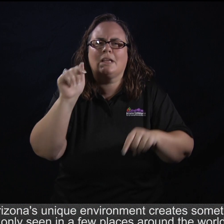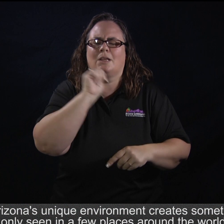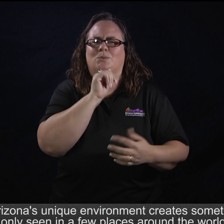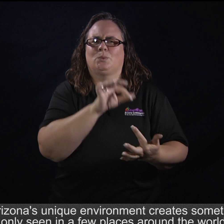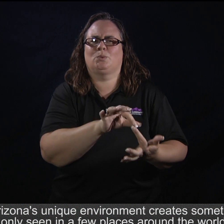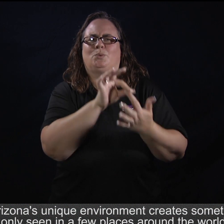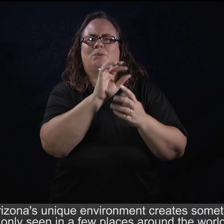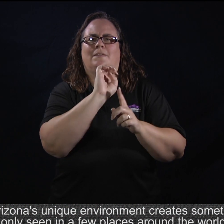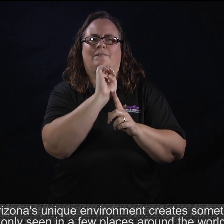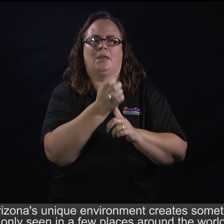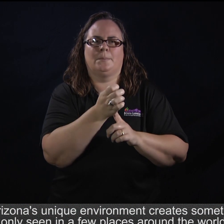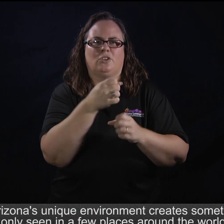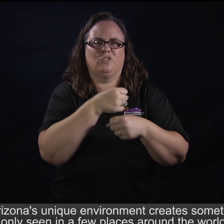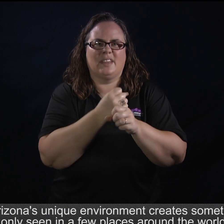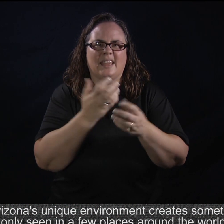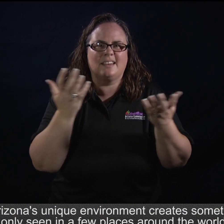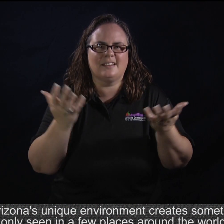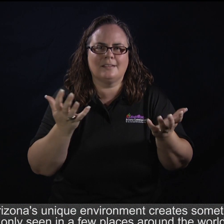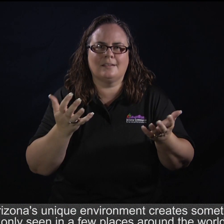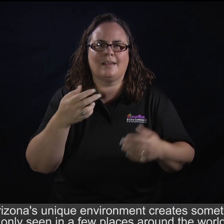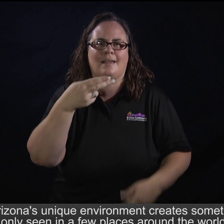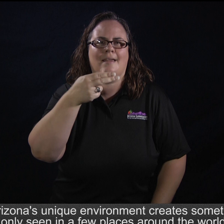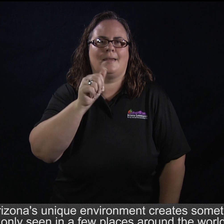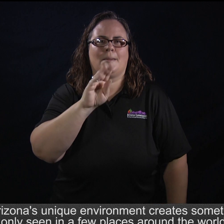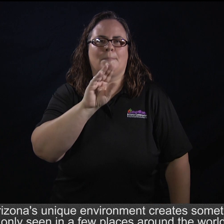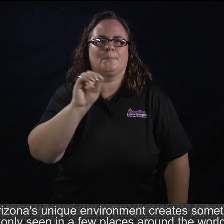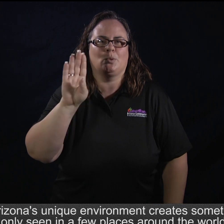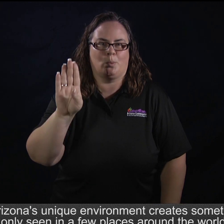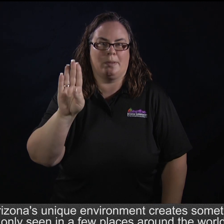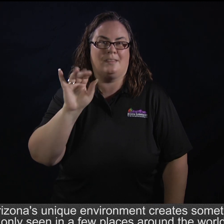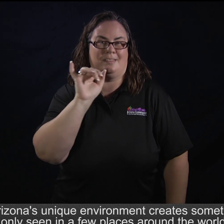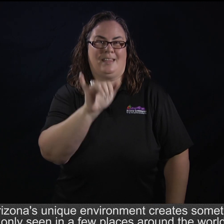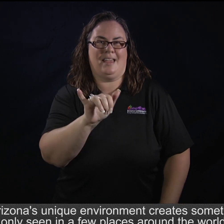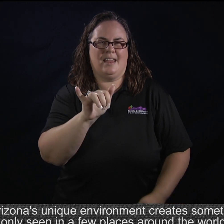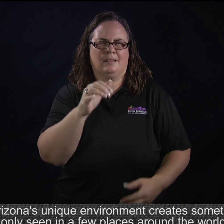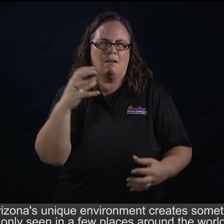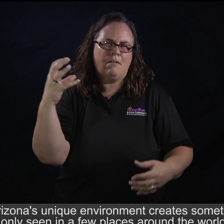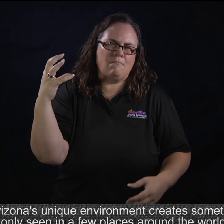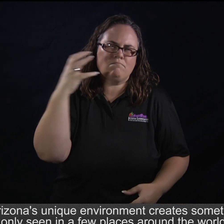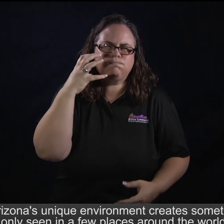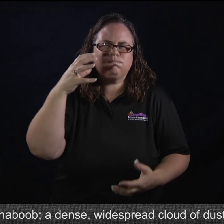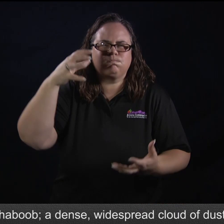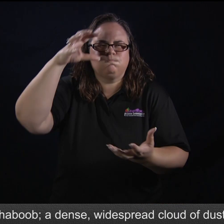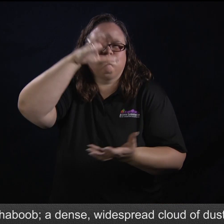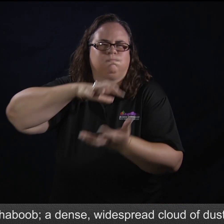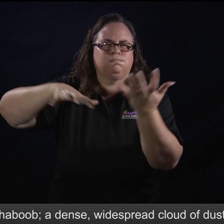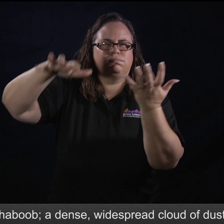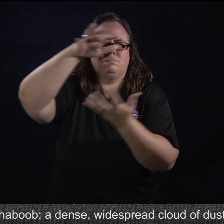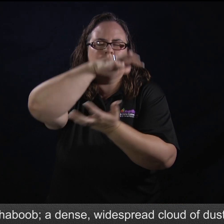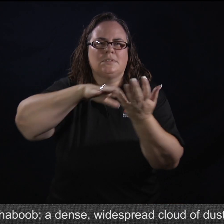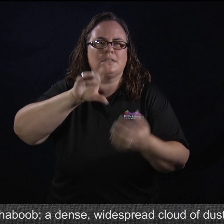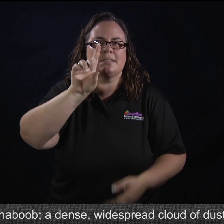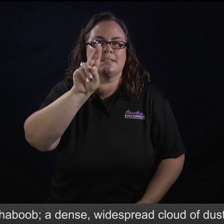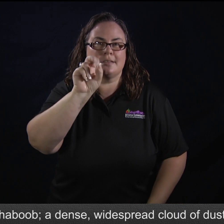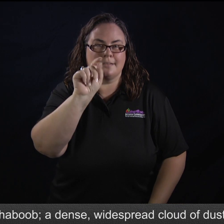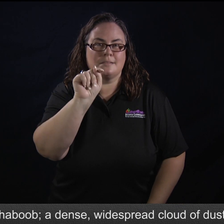Arizona's unique environment creates something that is only seen in a few places around the world, a haboob, a dense,